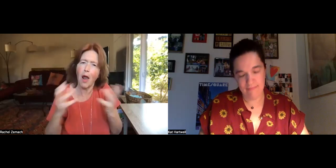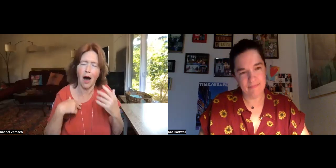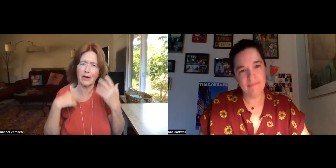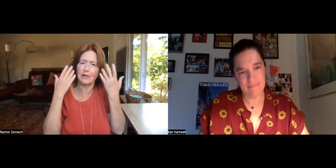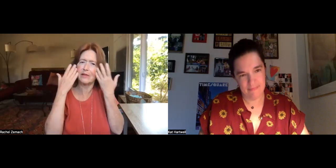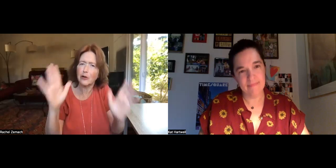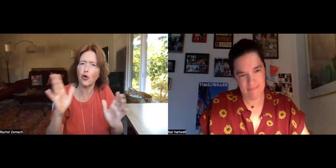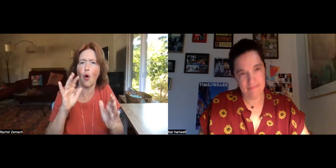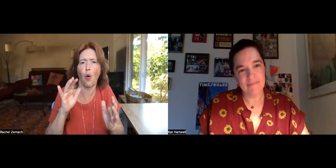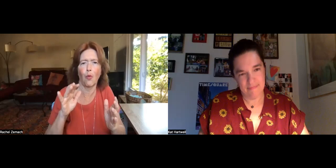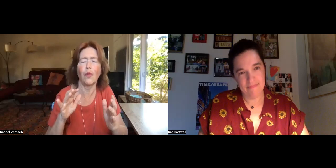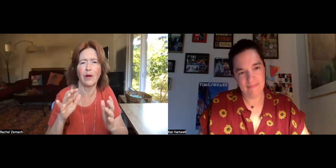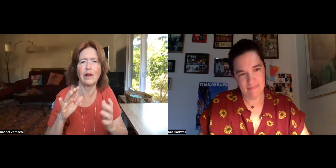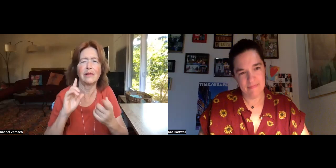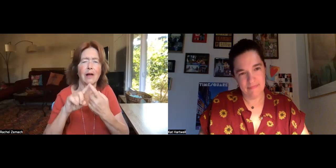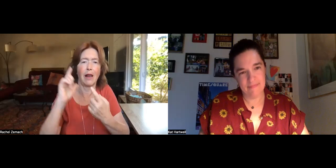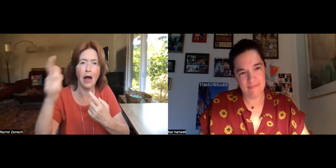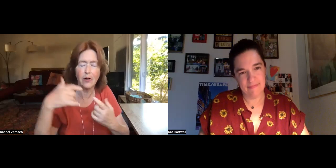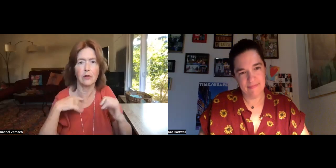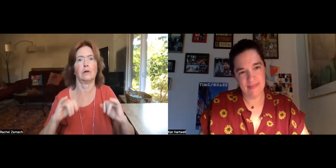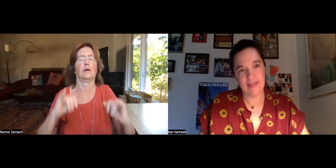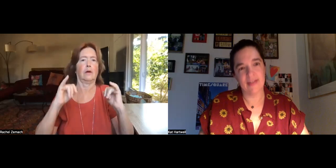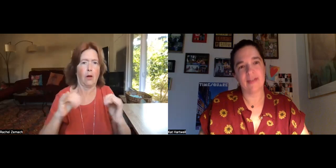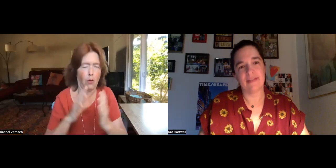Long. Didn't know. Till later.